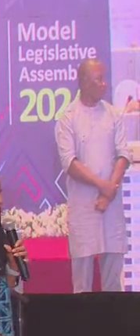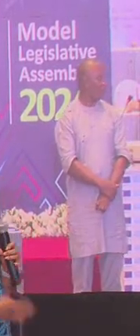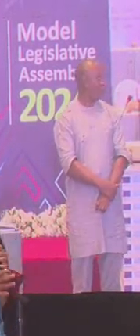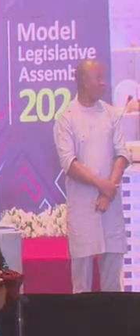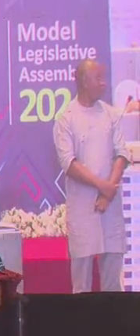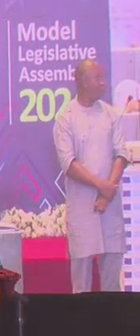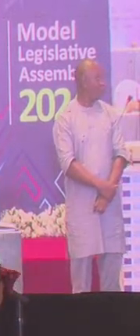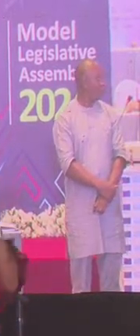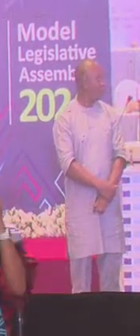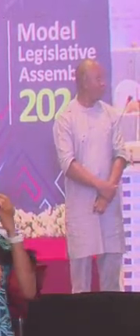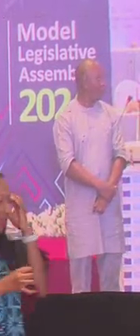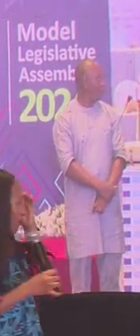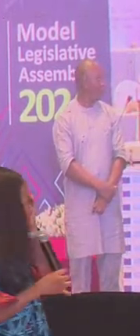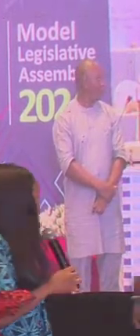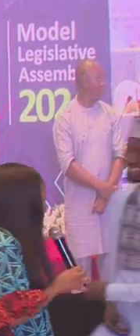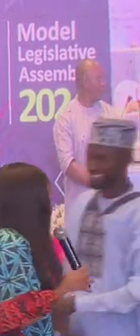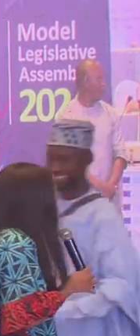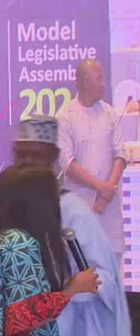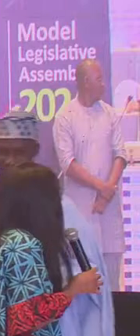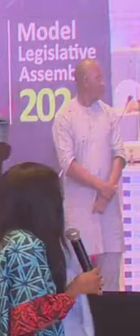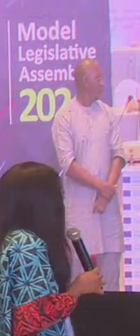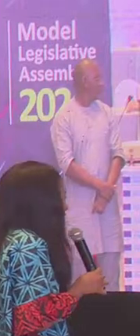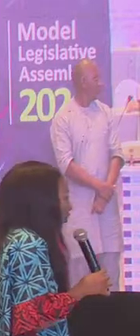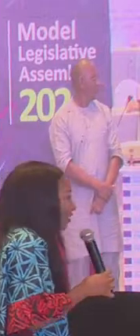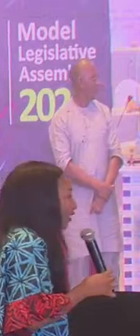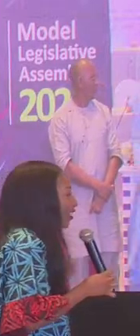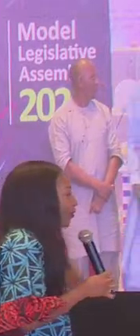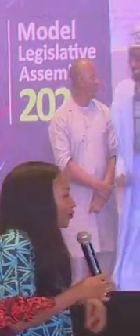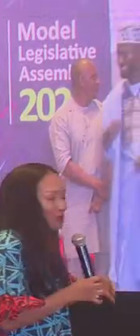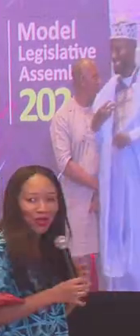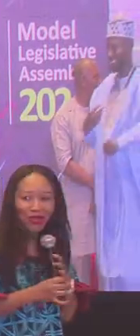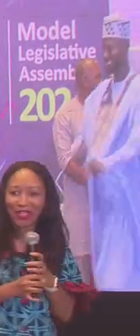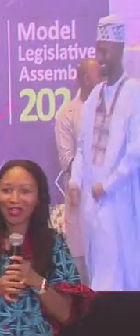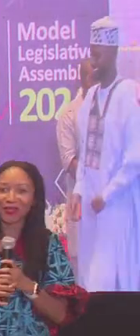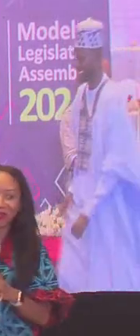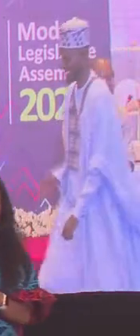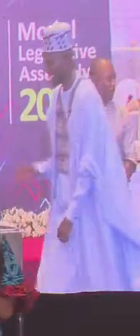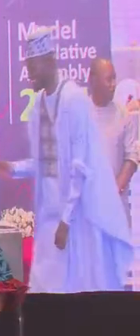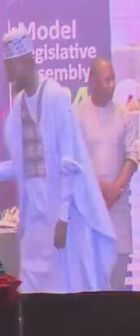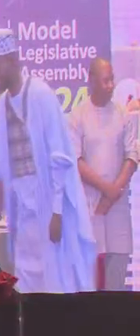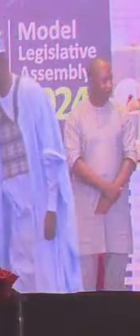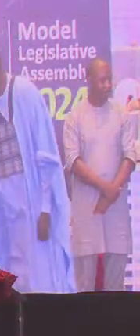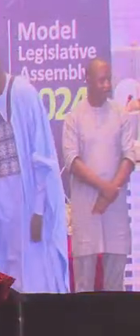I think he's the intern that got married. Just him. Okay.